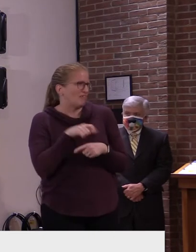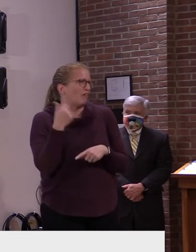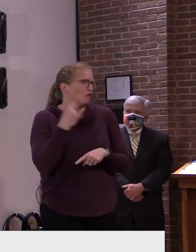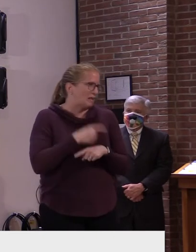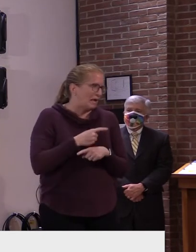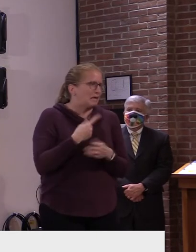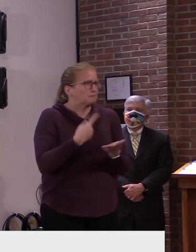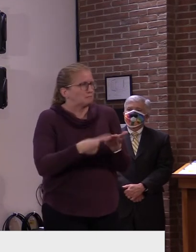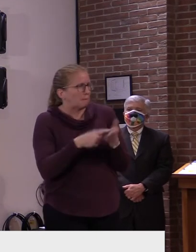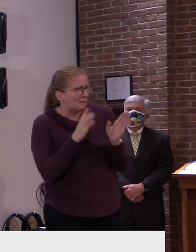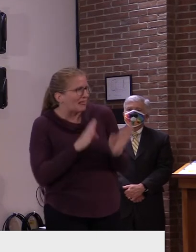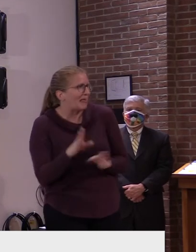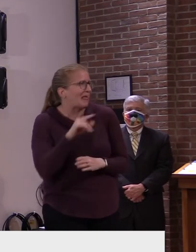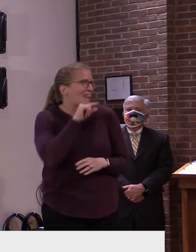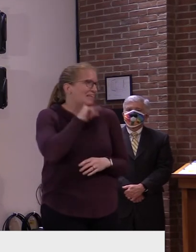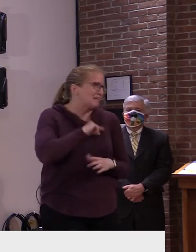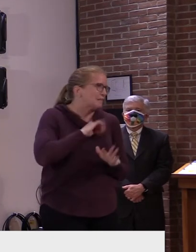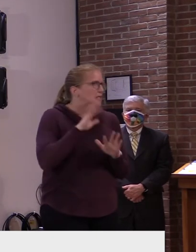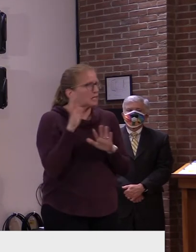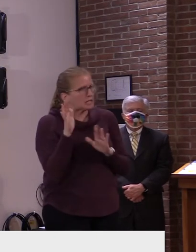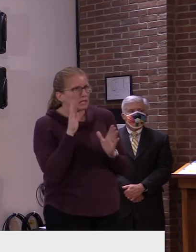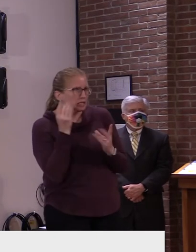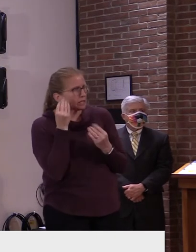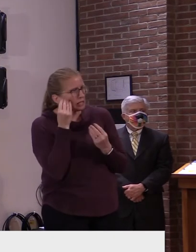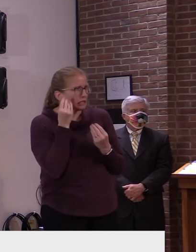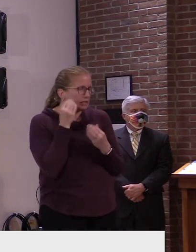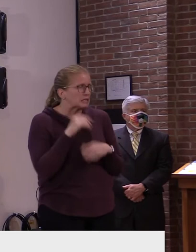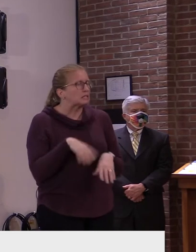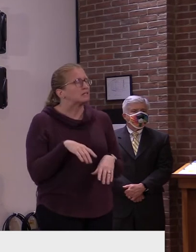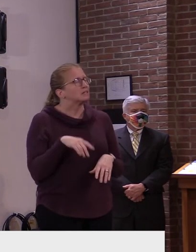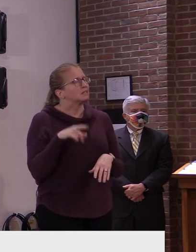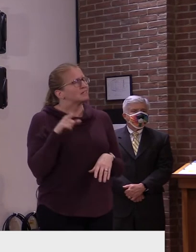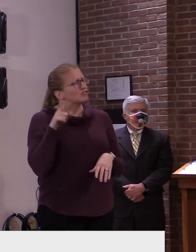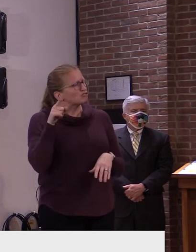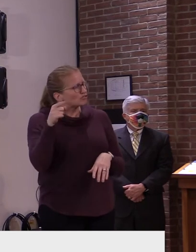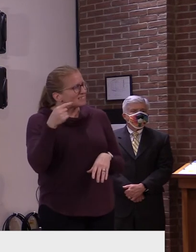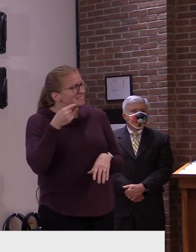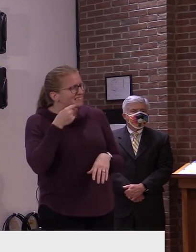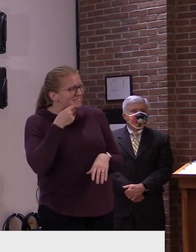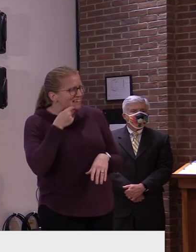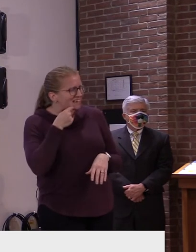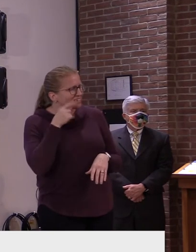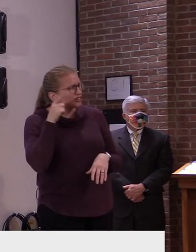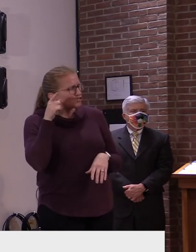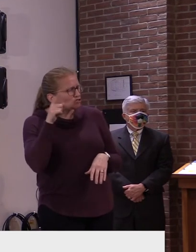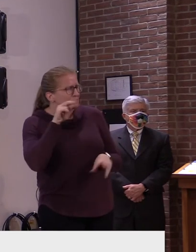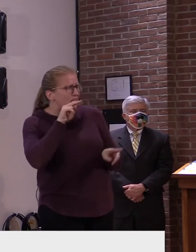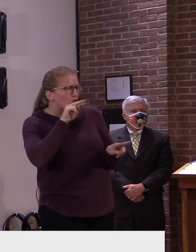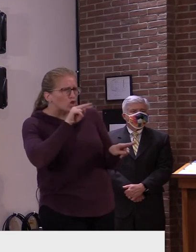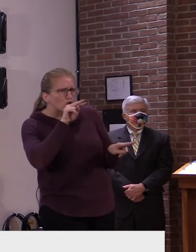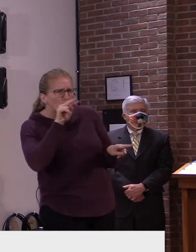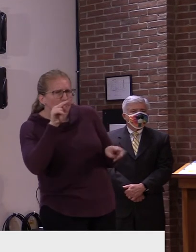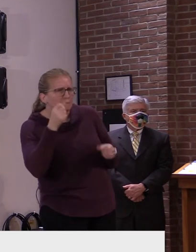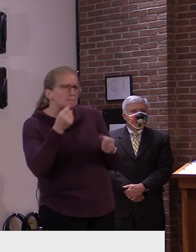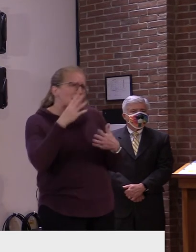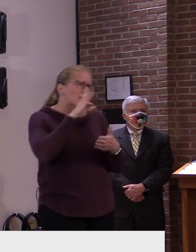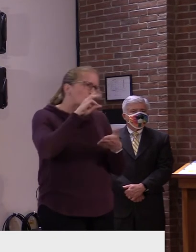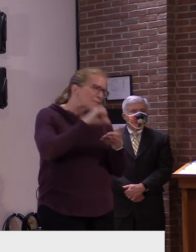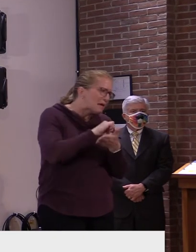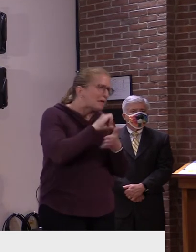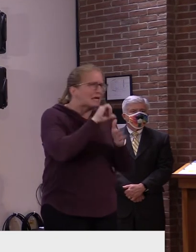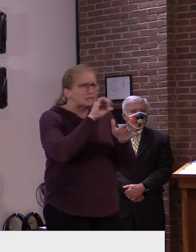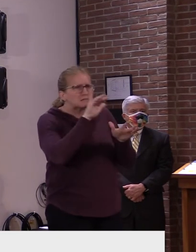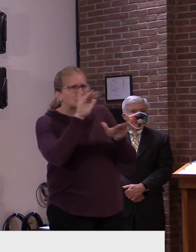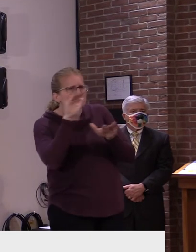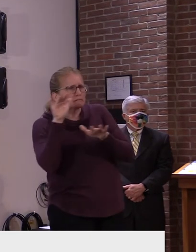and um she said that she had looked at various uh sites have seen that the area of